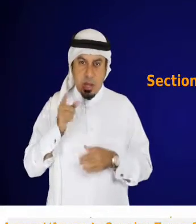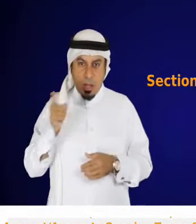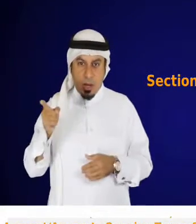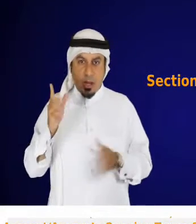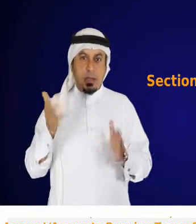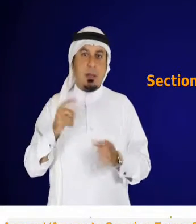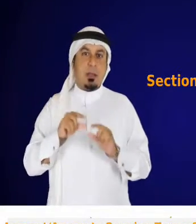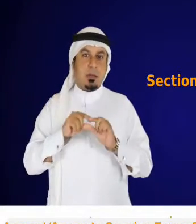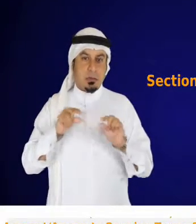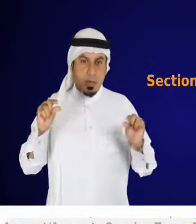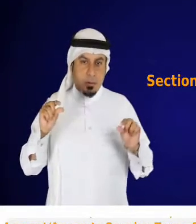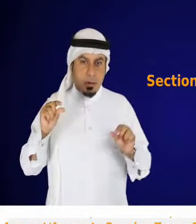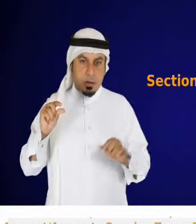banks.